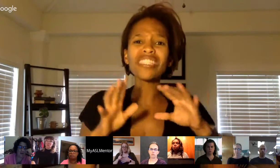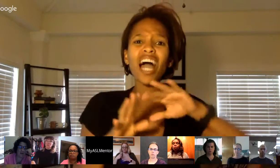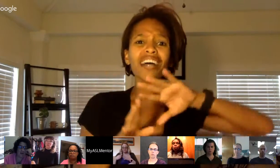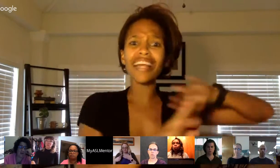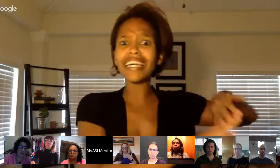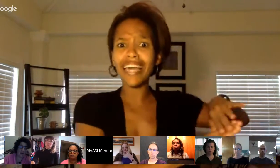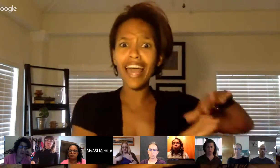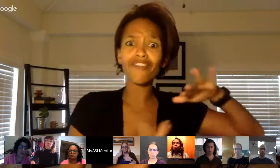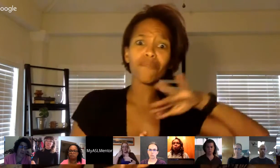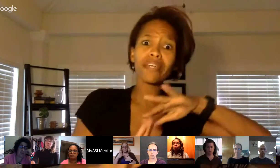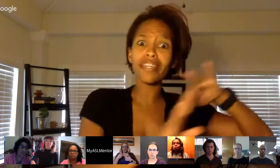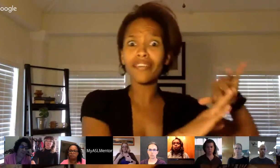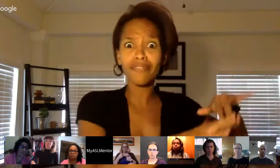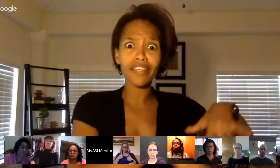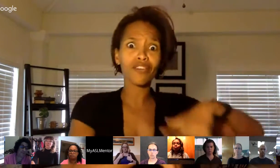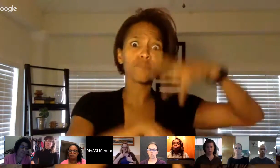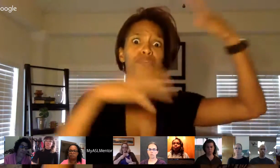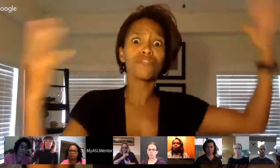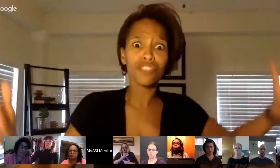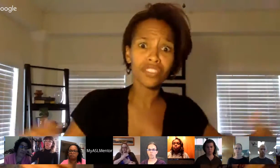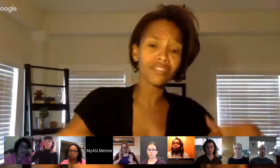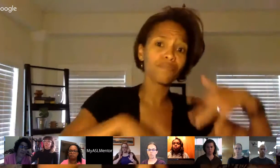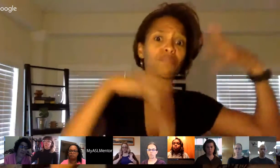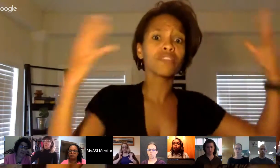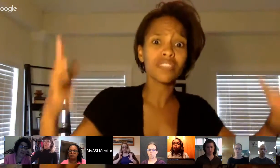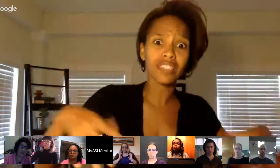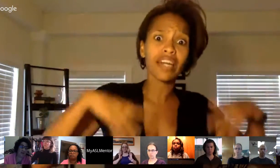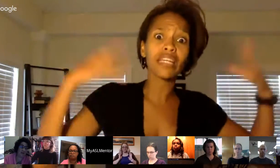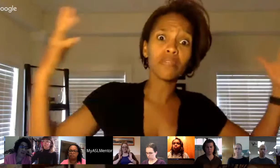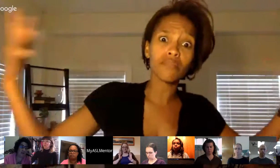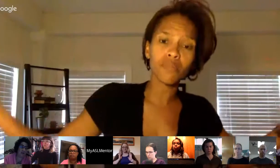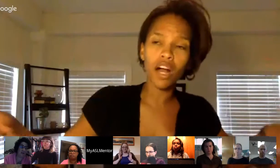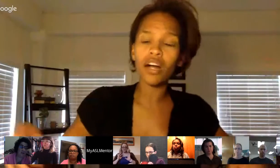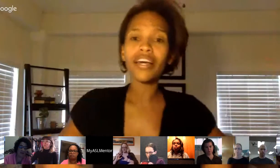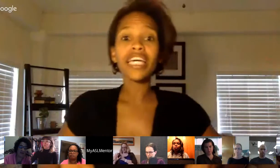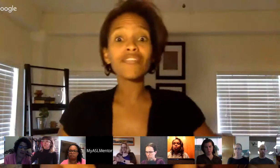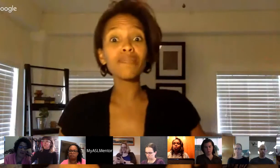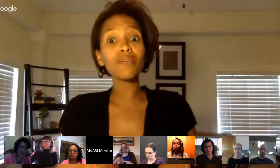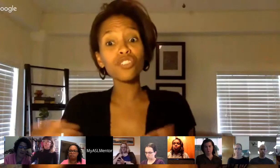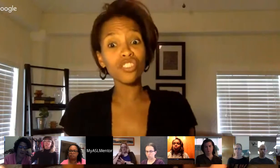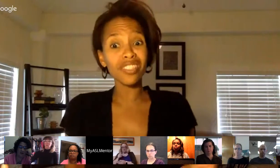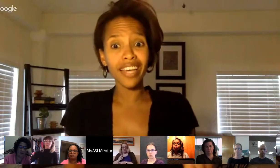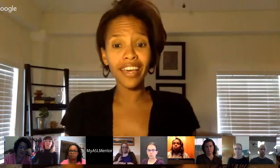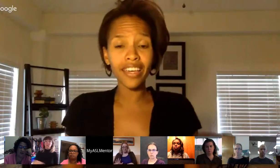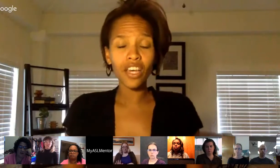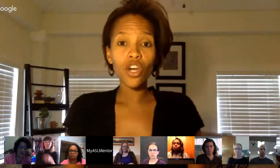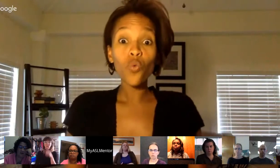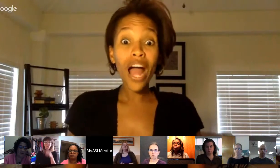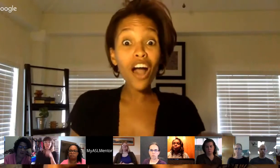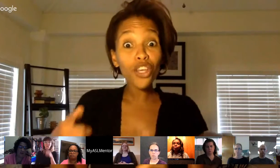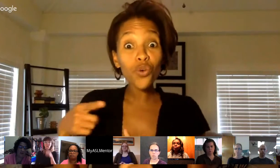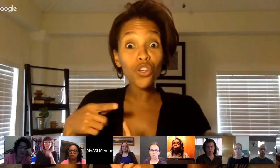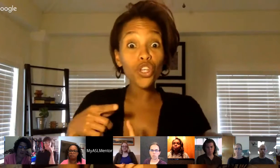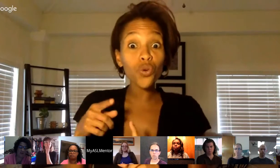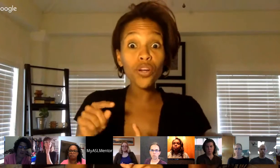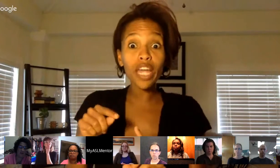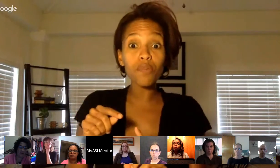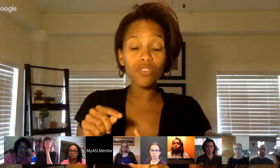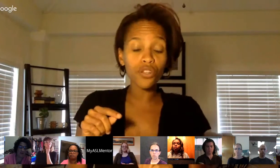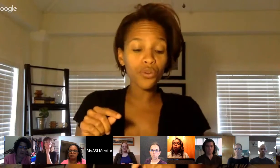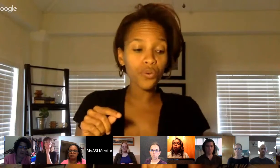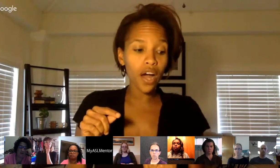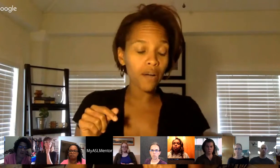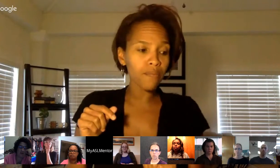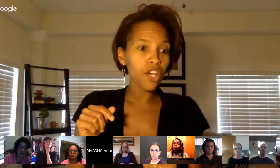where it's not like heavy, meaty, the privileges and people in society, blah, blah, blah. If somebody were just to say, wow, you were